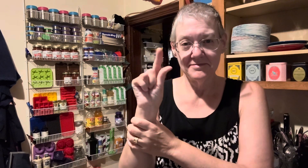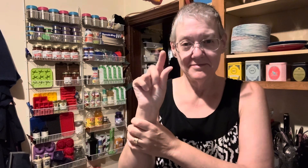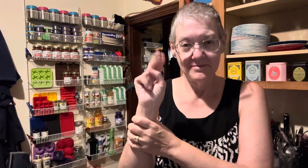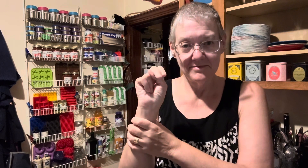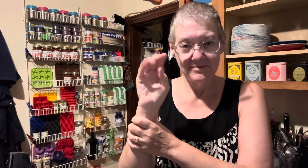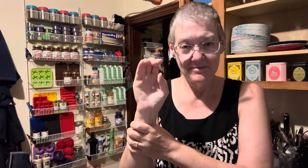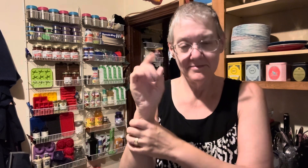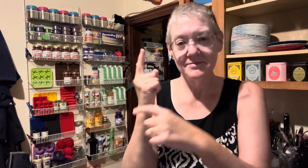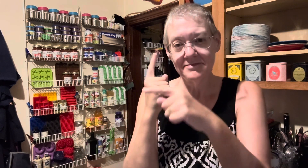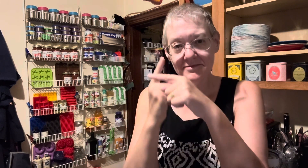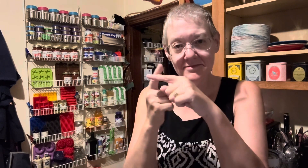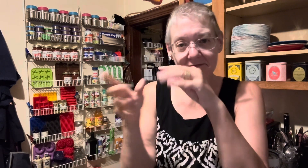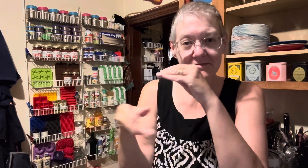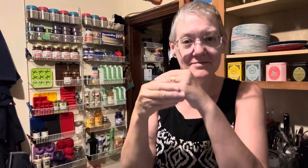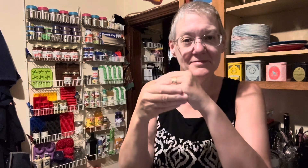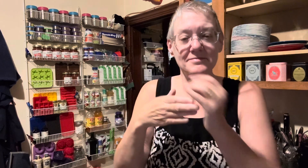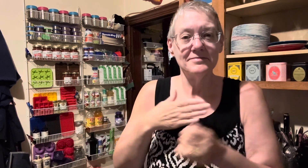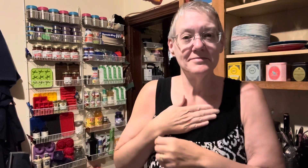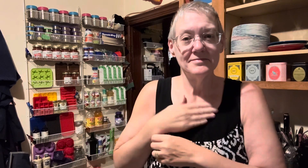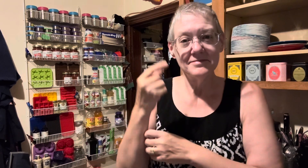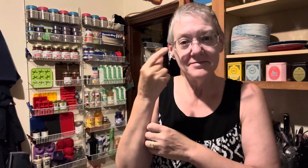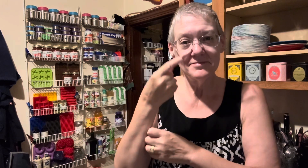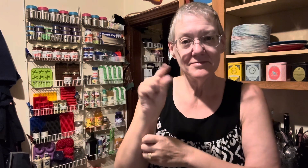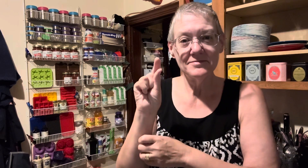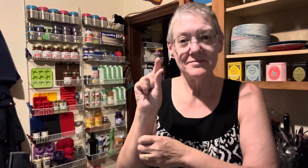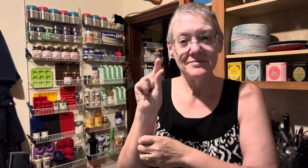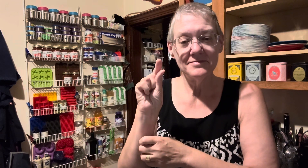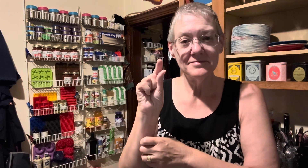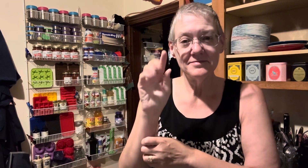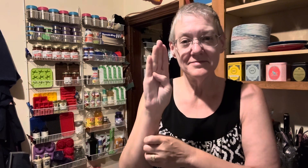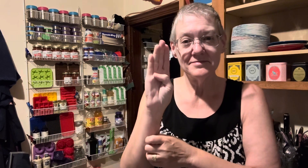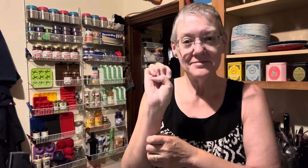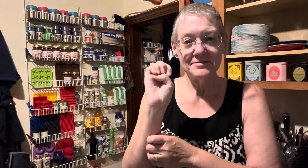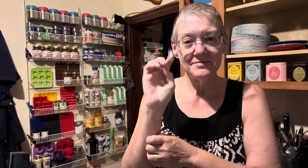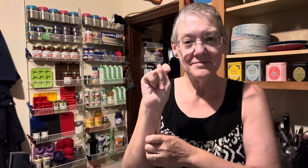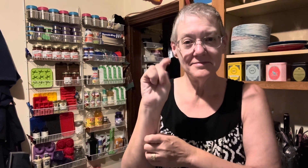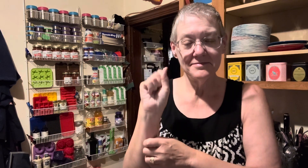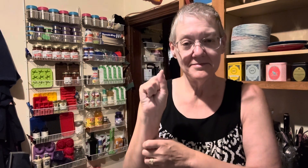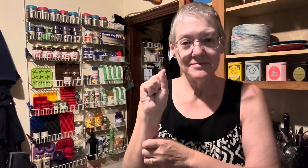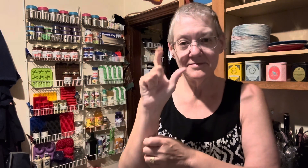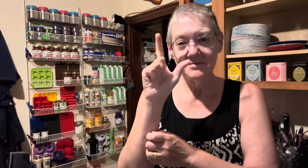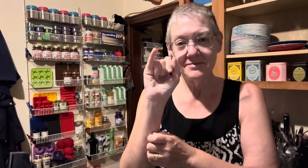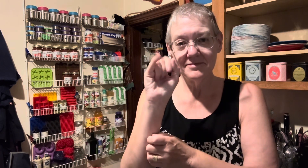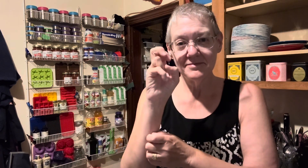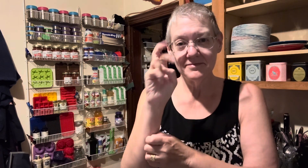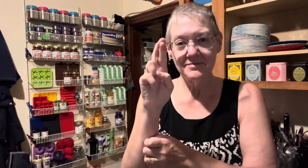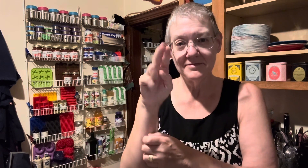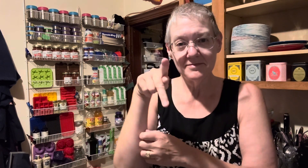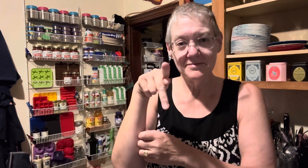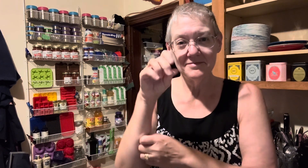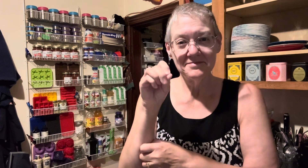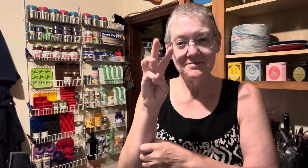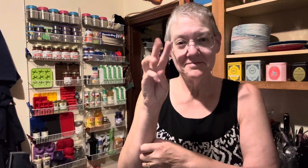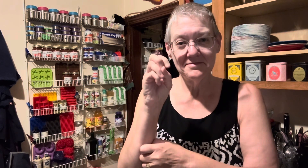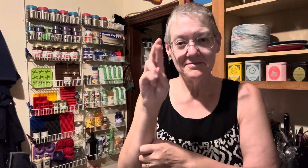net carbs, along with my greens, beets, and liver